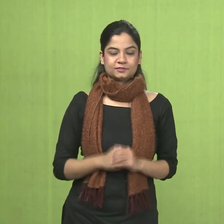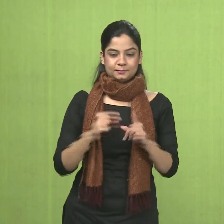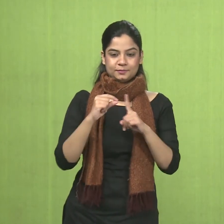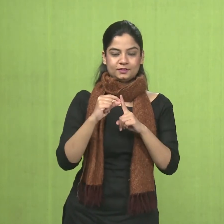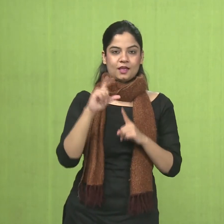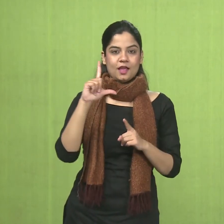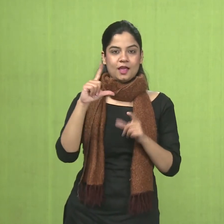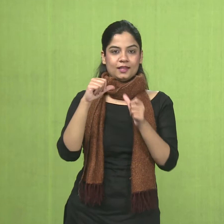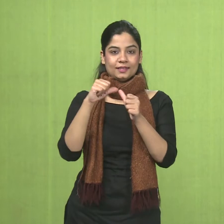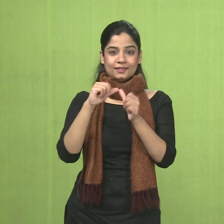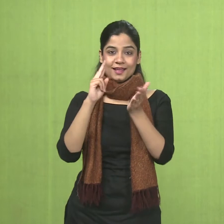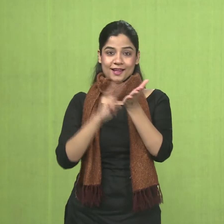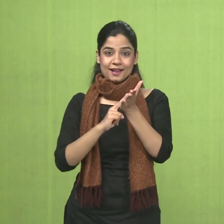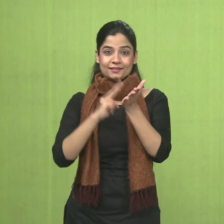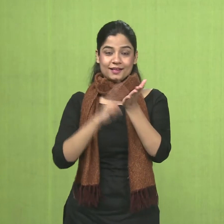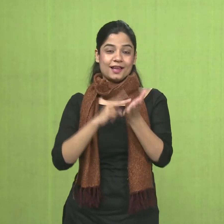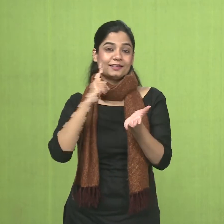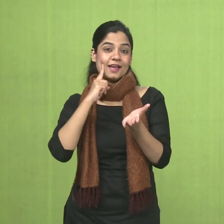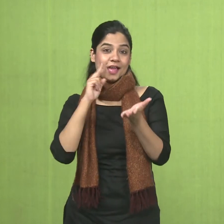Planning, the process of making plans for something.